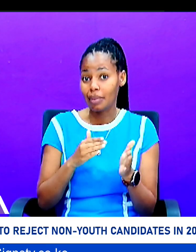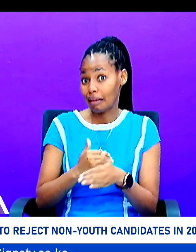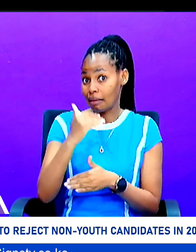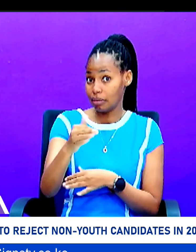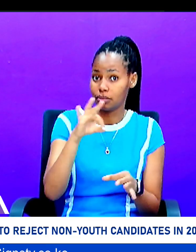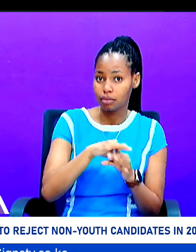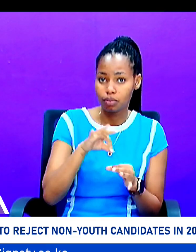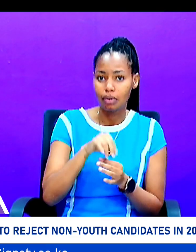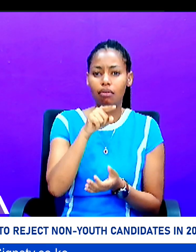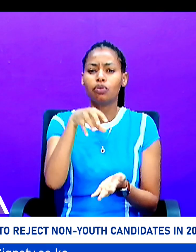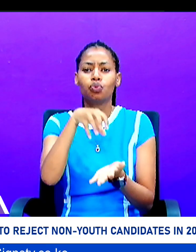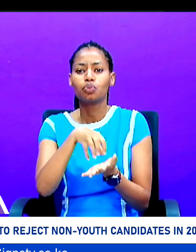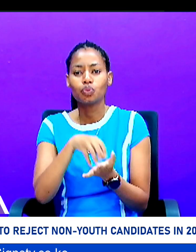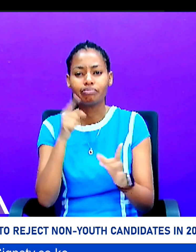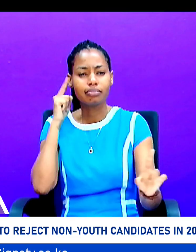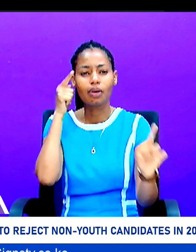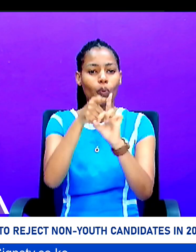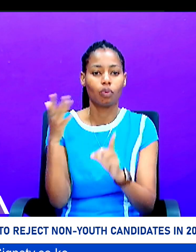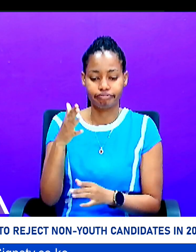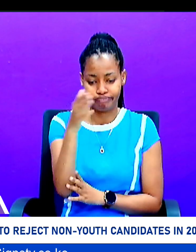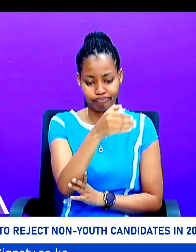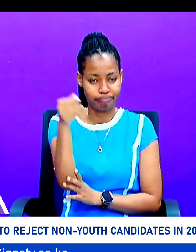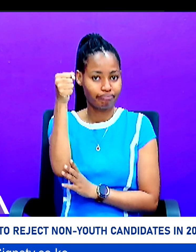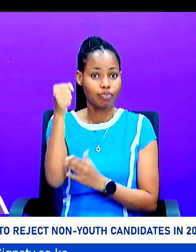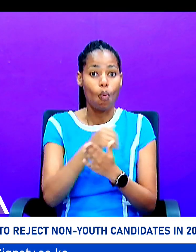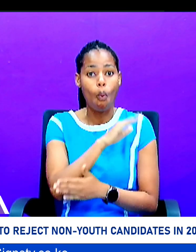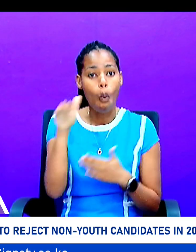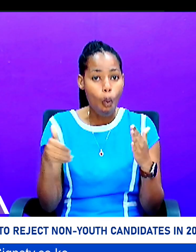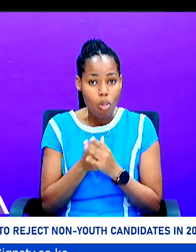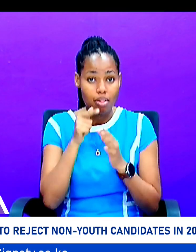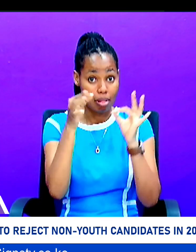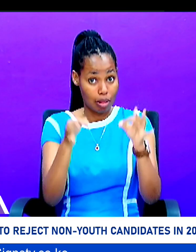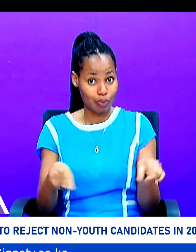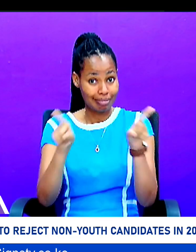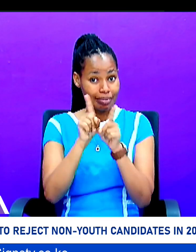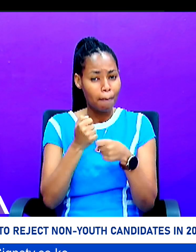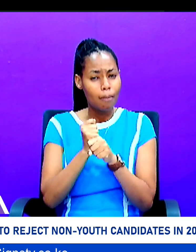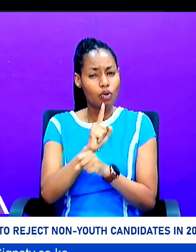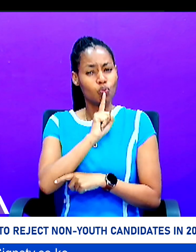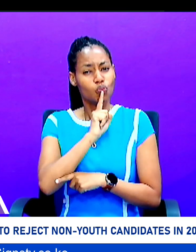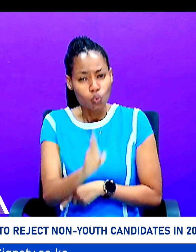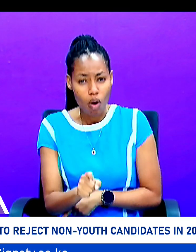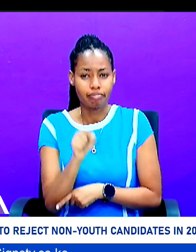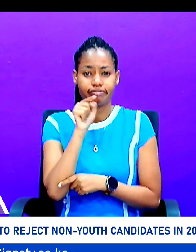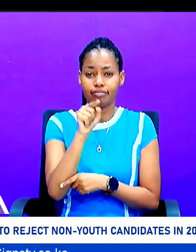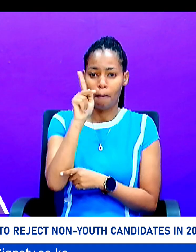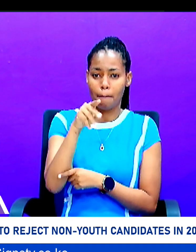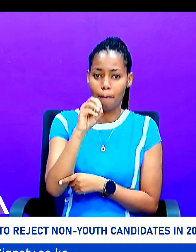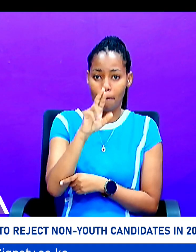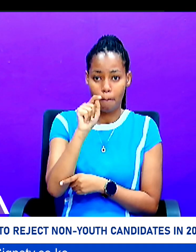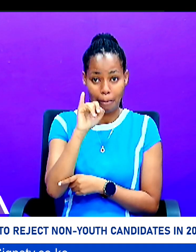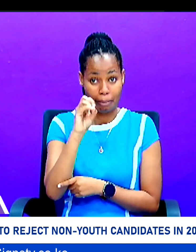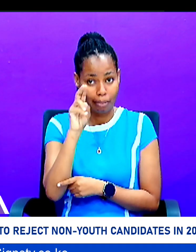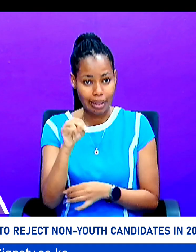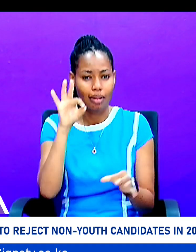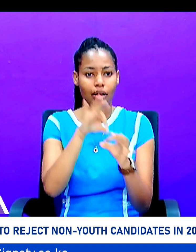the next election. They stated their intention to hold all aspirants accountable and to ensure